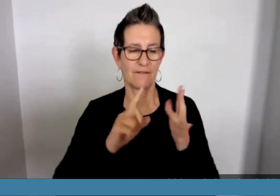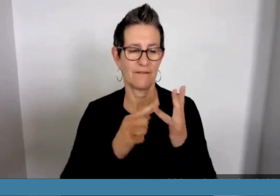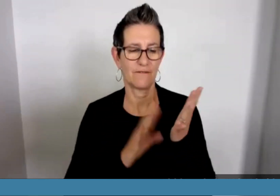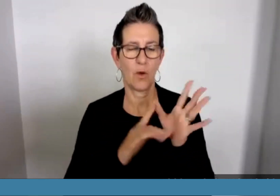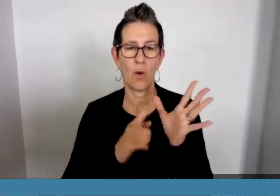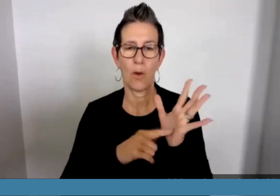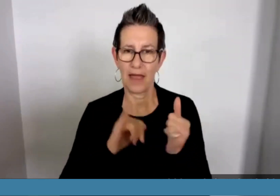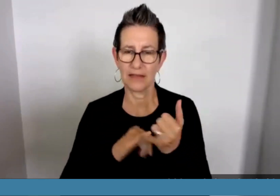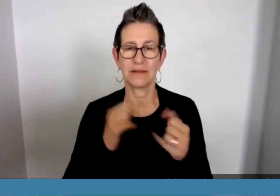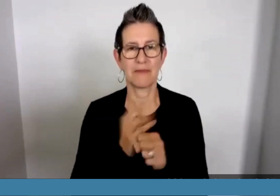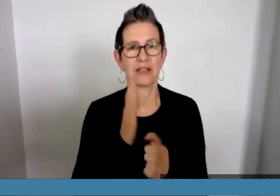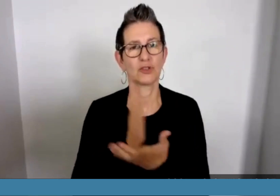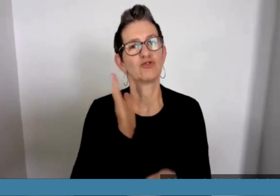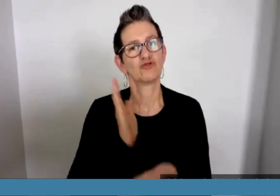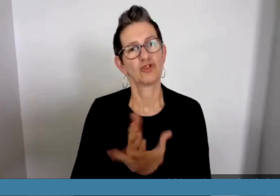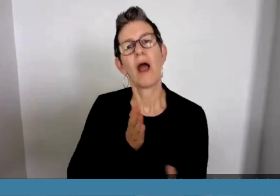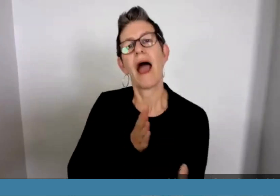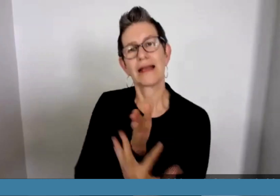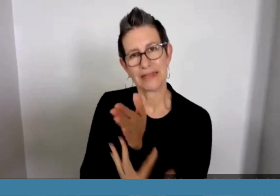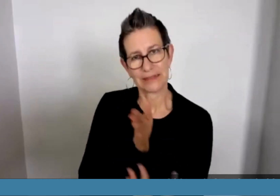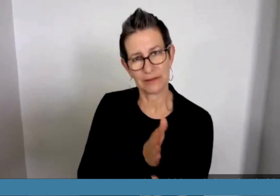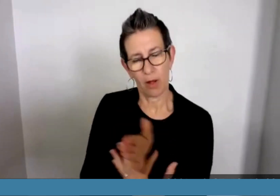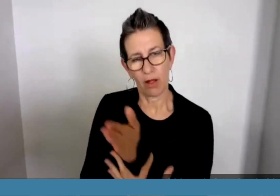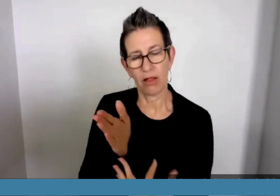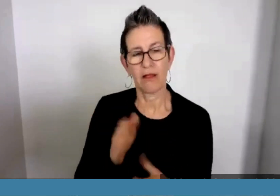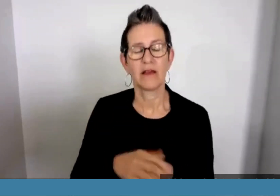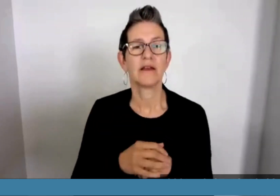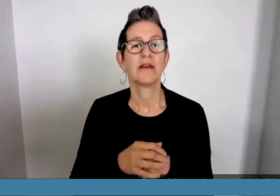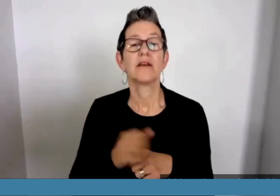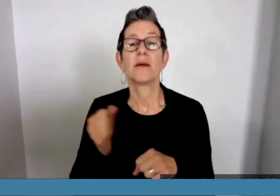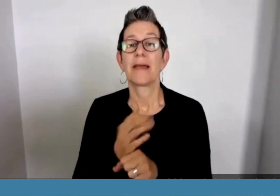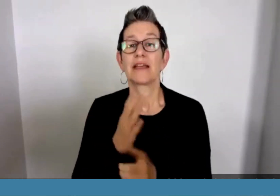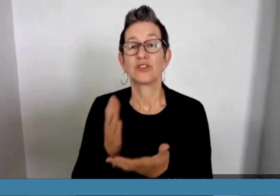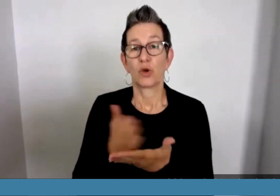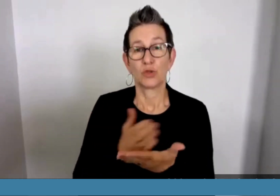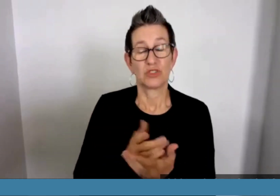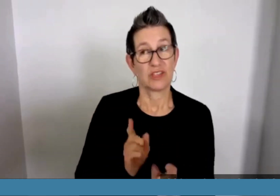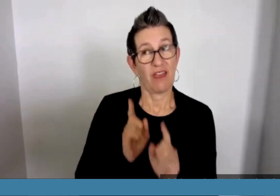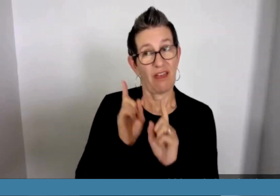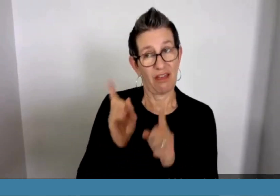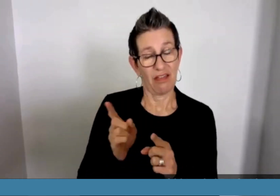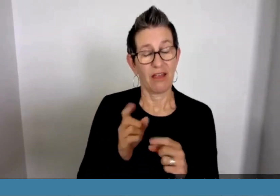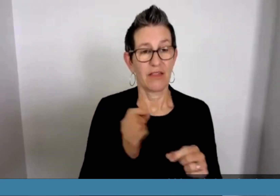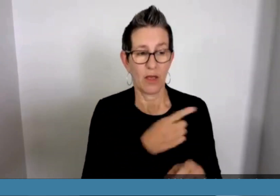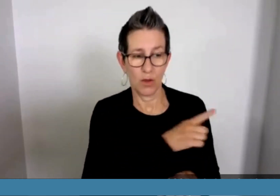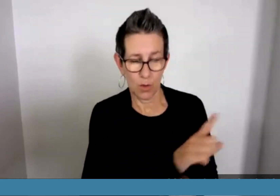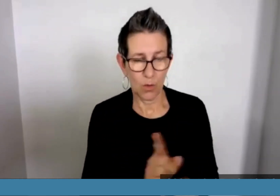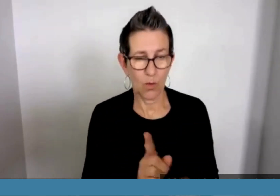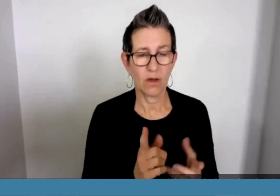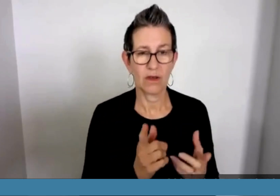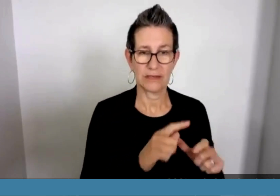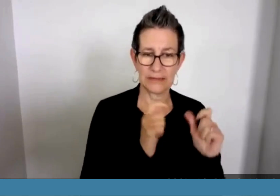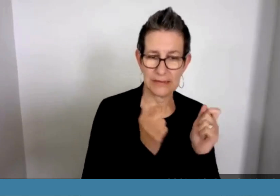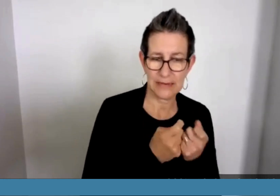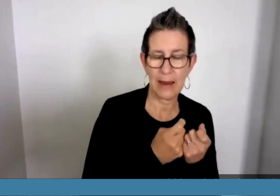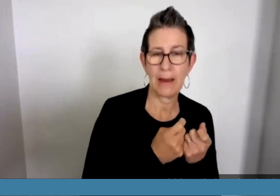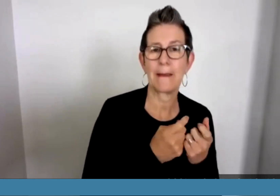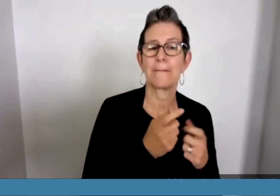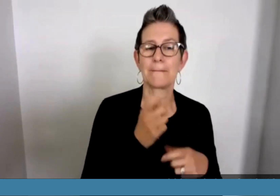use those with your teams, your proposed teams, so that each person can be involved in making sure that your application speaks to their